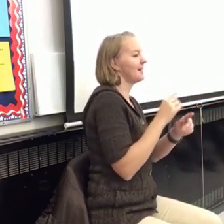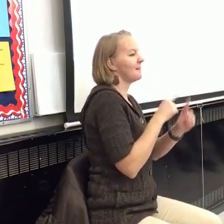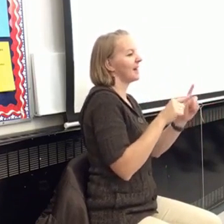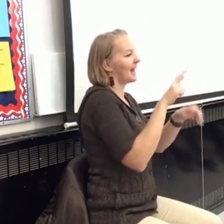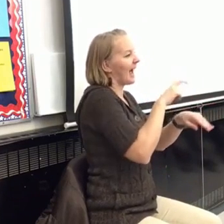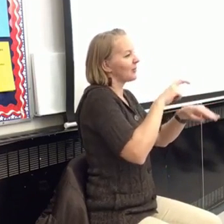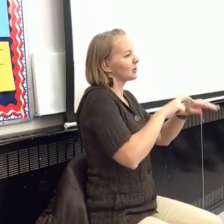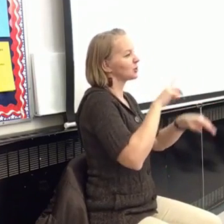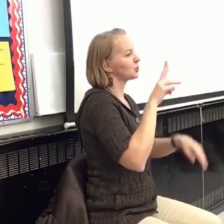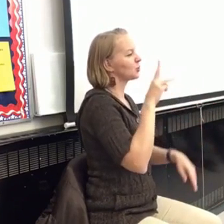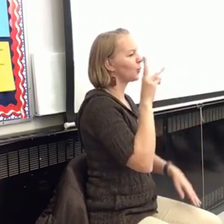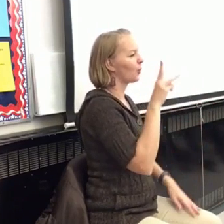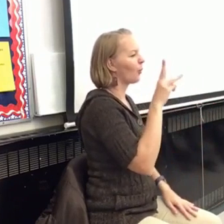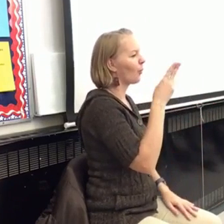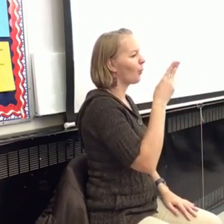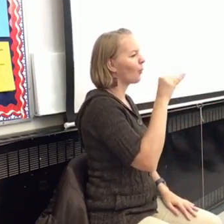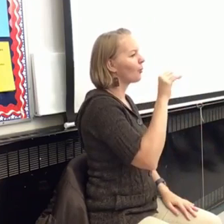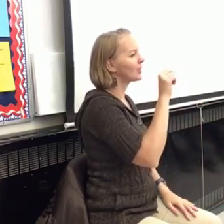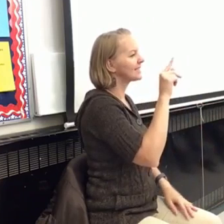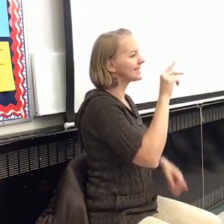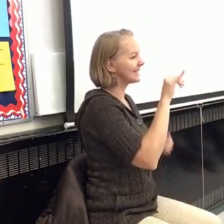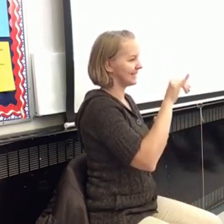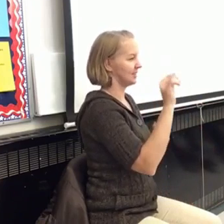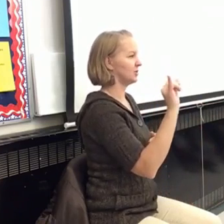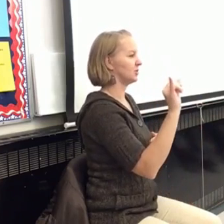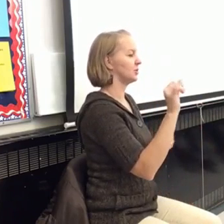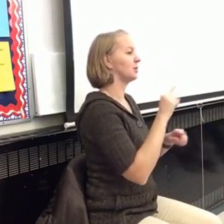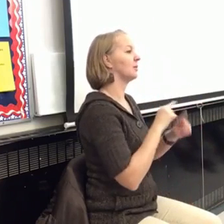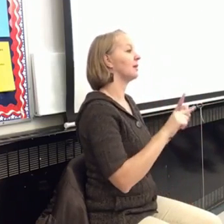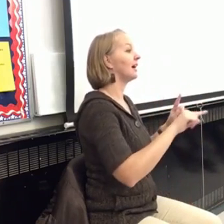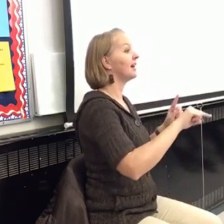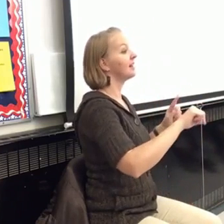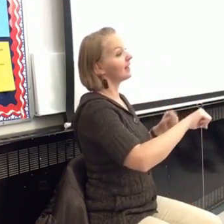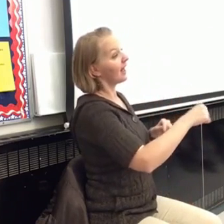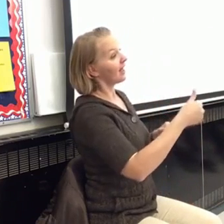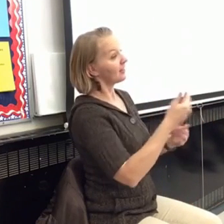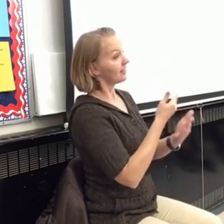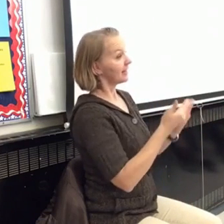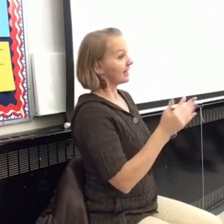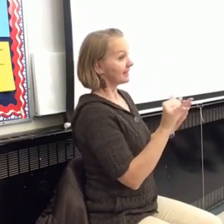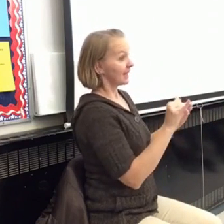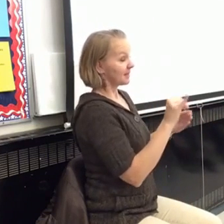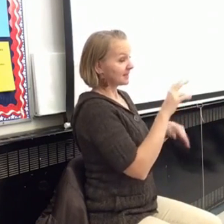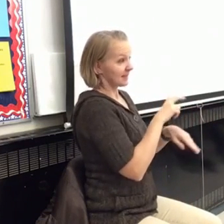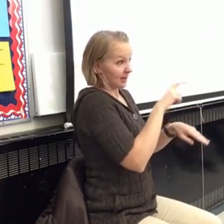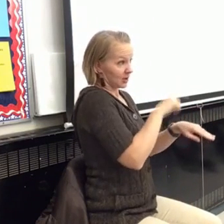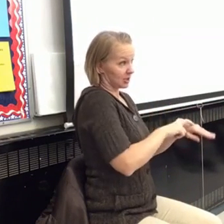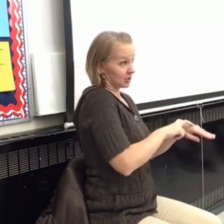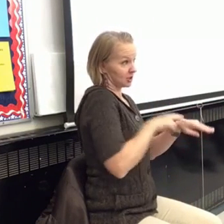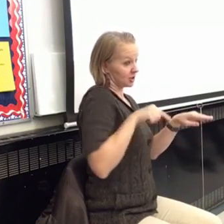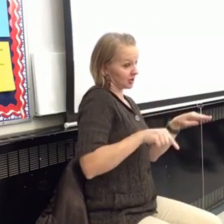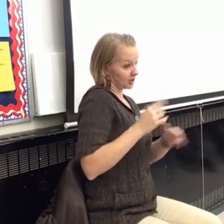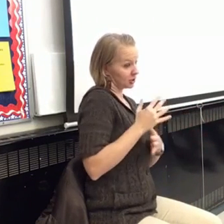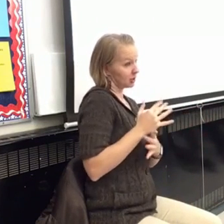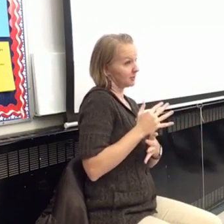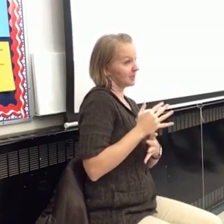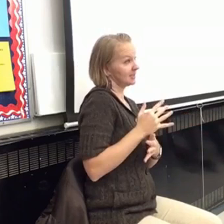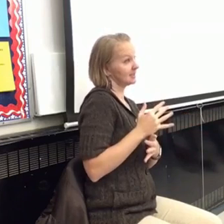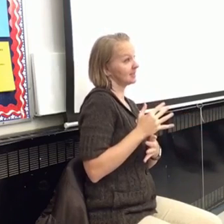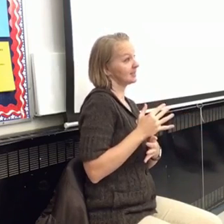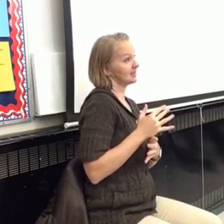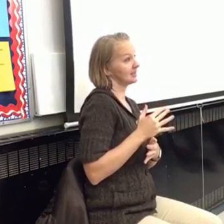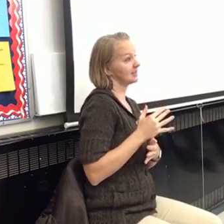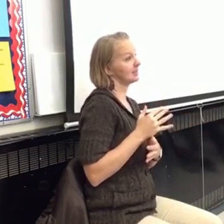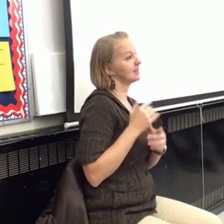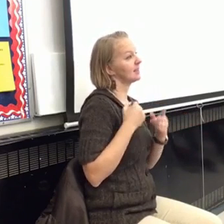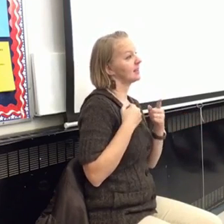well. Now, the thing is, though, is again, just like in the Irish, is going to be